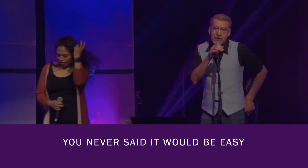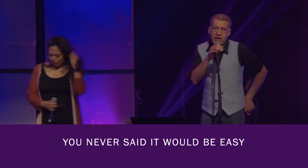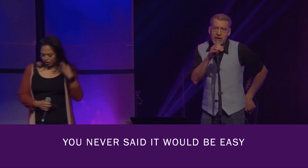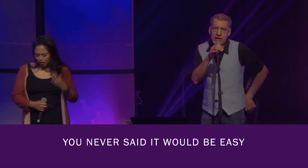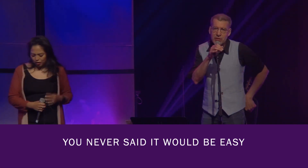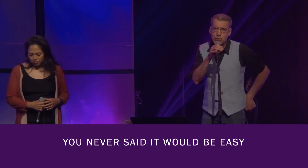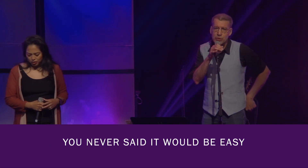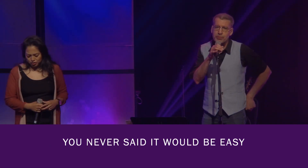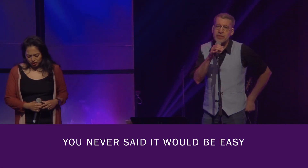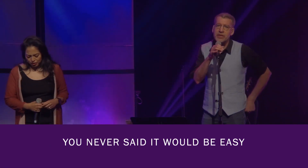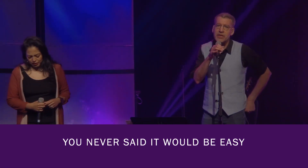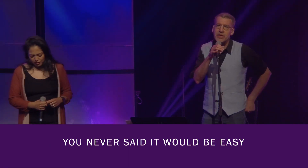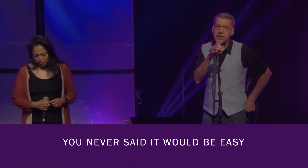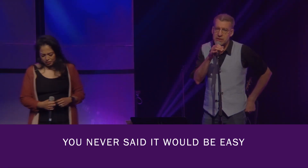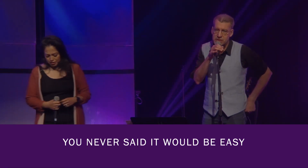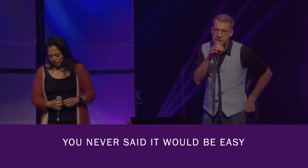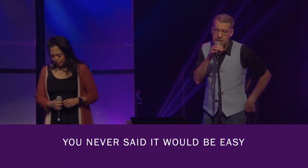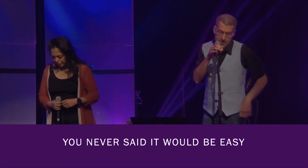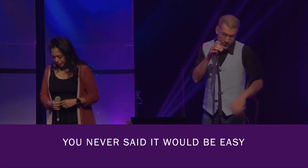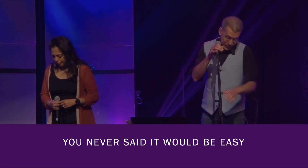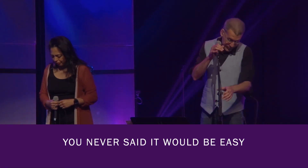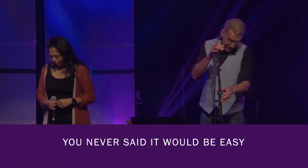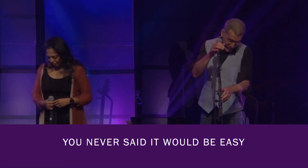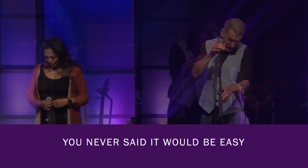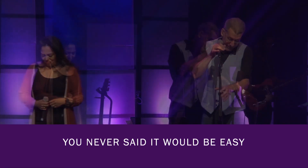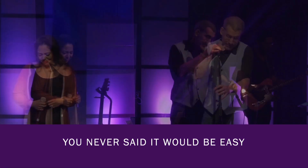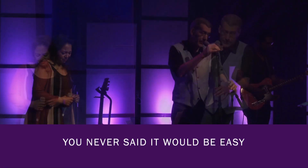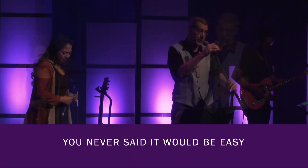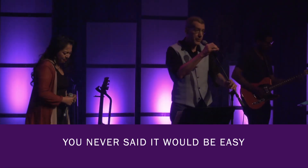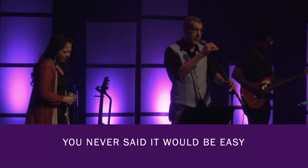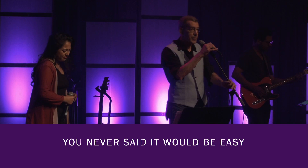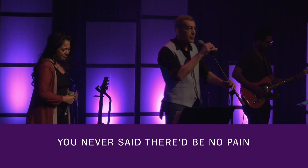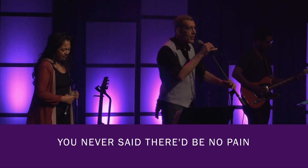Never said it would be easy.